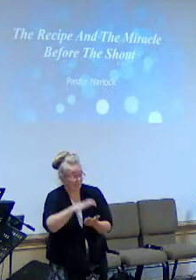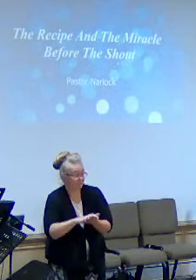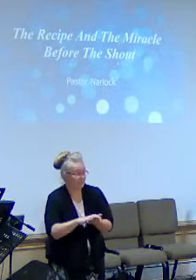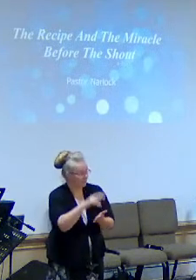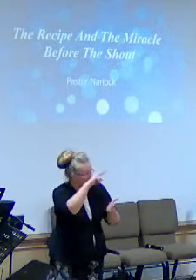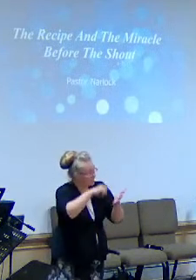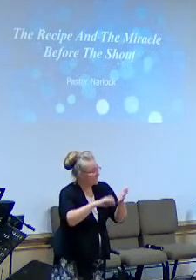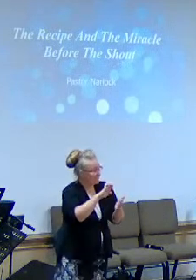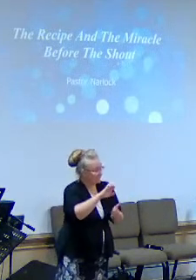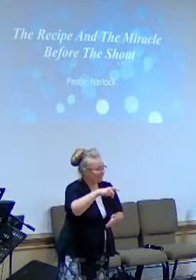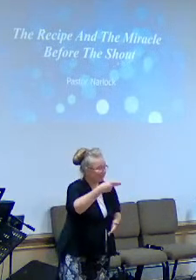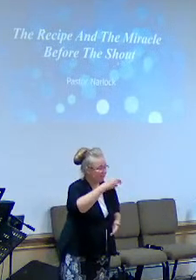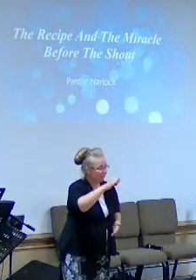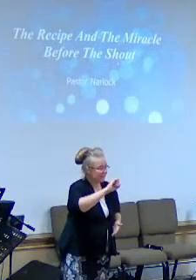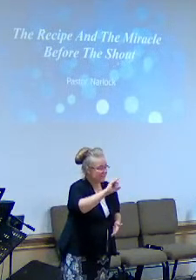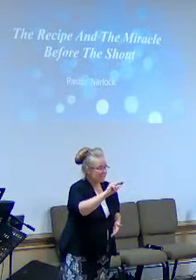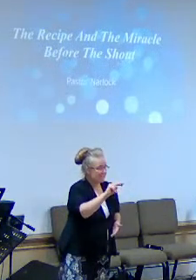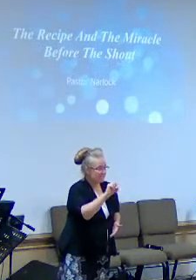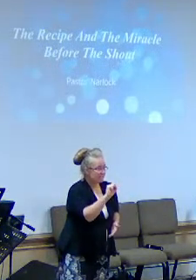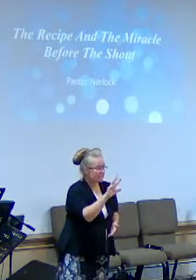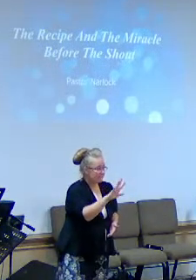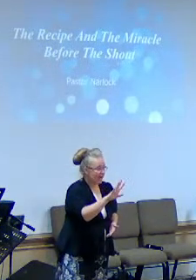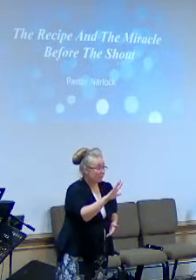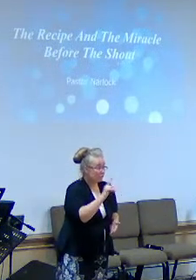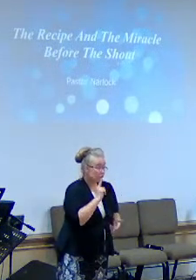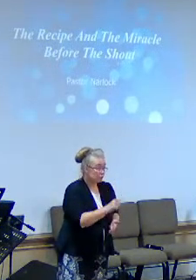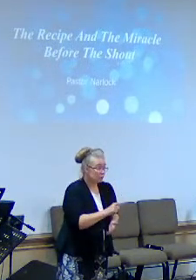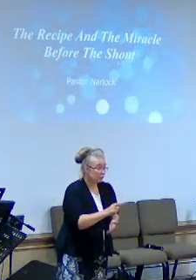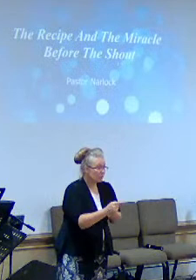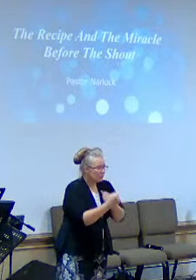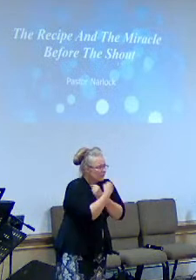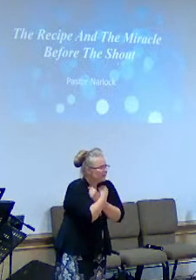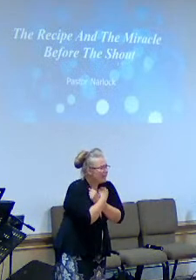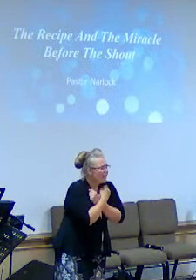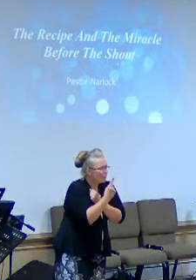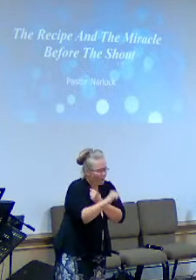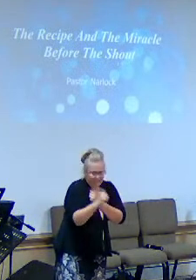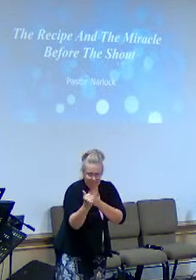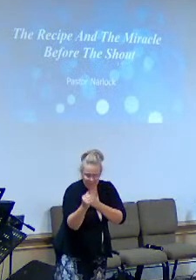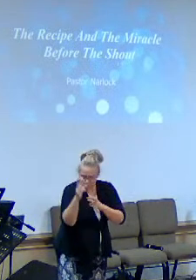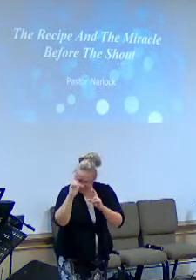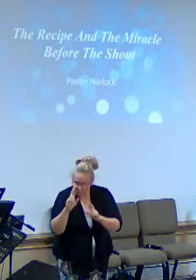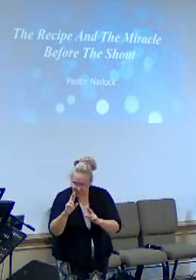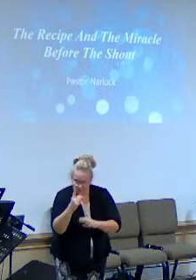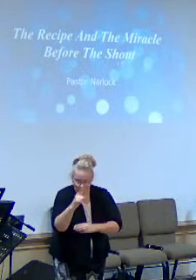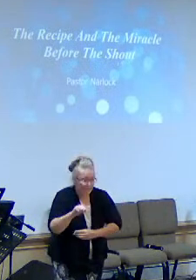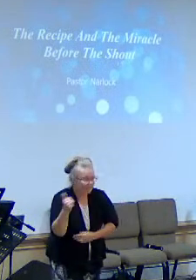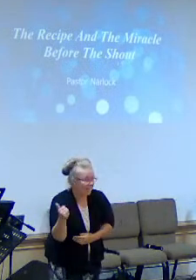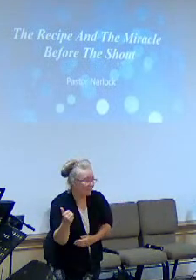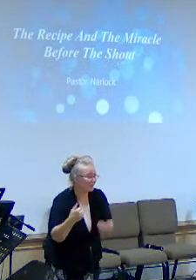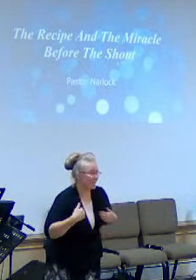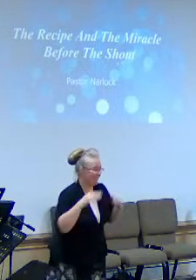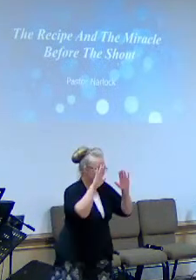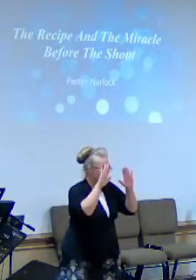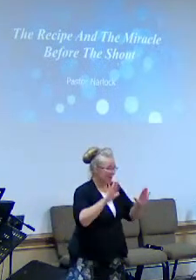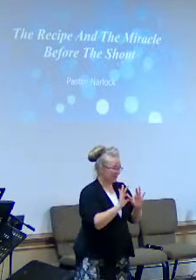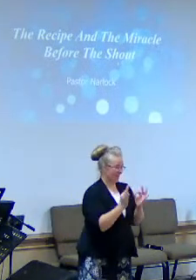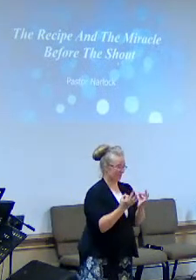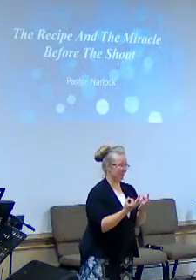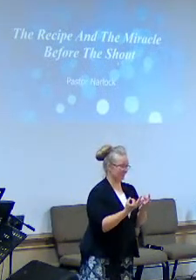it. It's true. If we can just love one another and respect one another, we'd have great